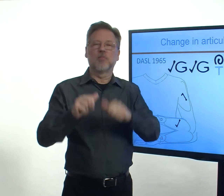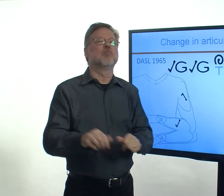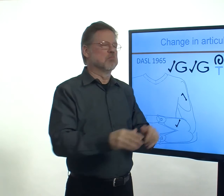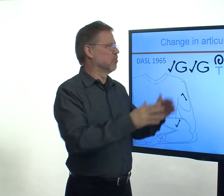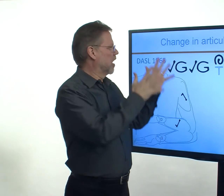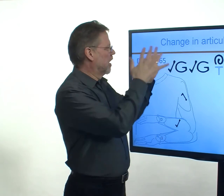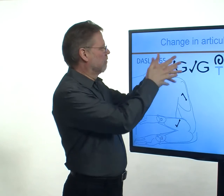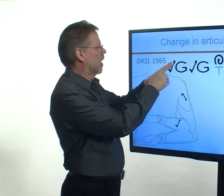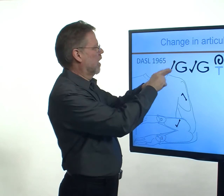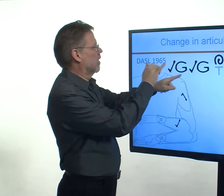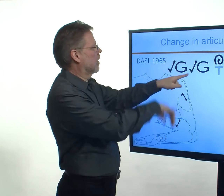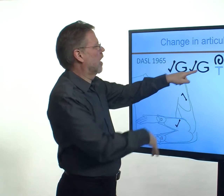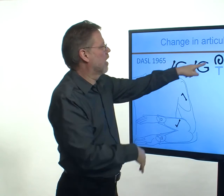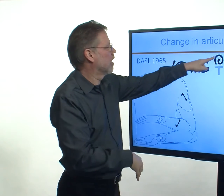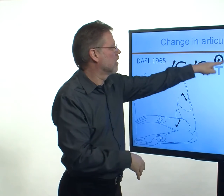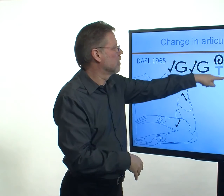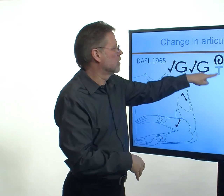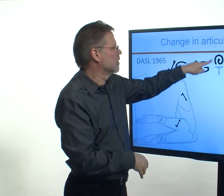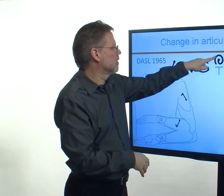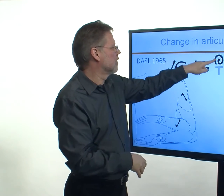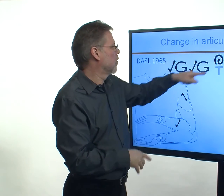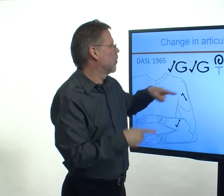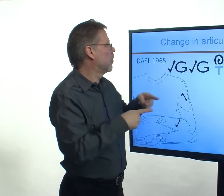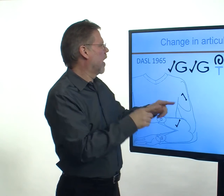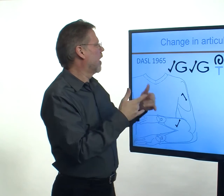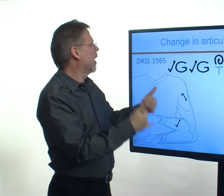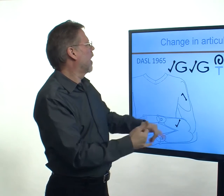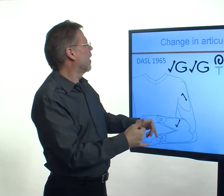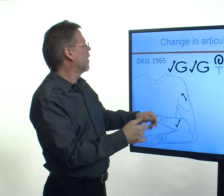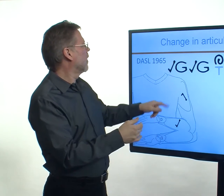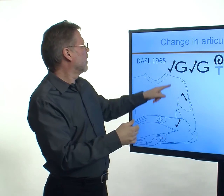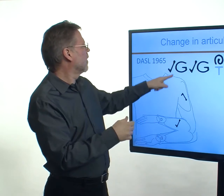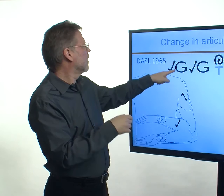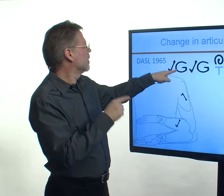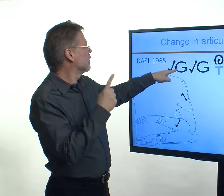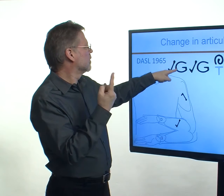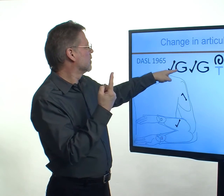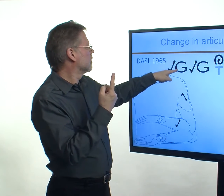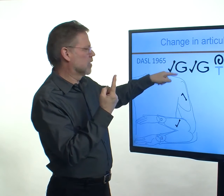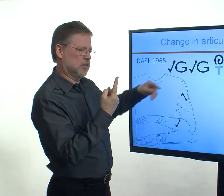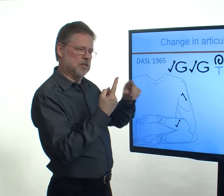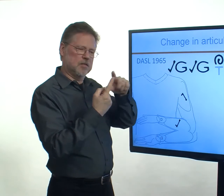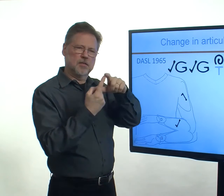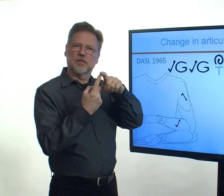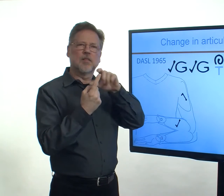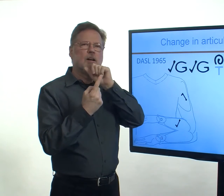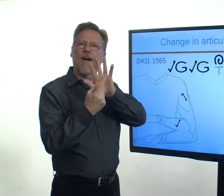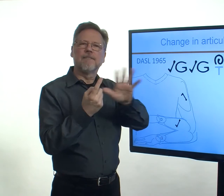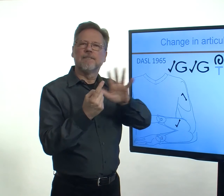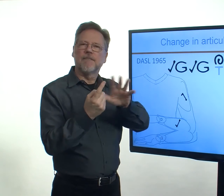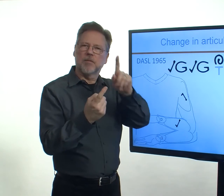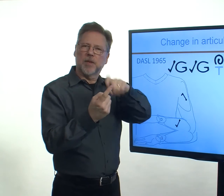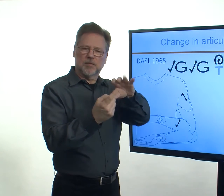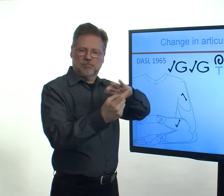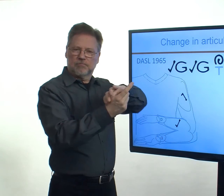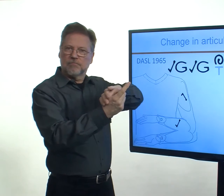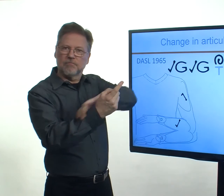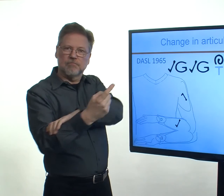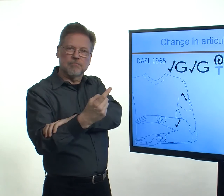In order to produce the right form, this cluster has to remain intact. While now, for hand shape, the G symbol is not enough.